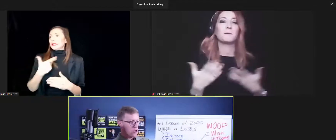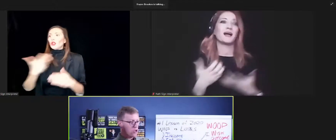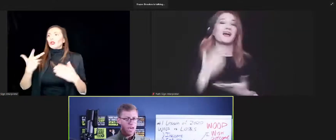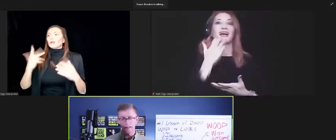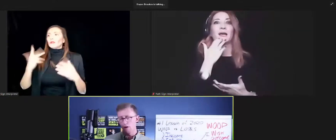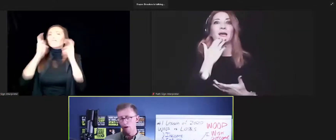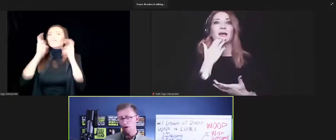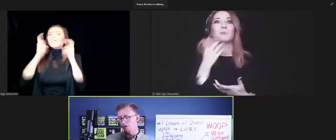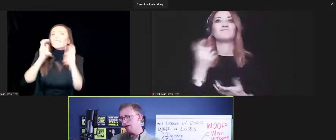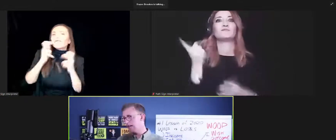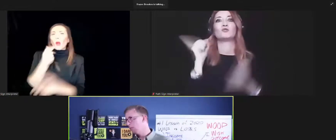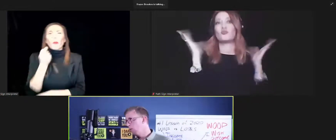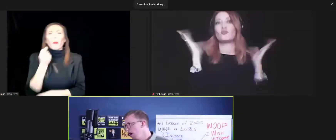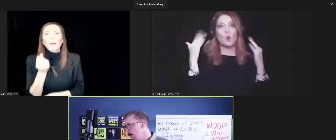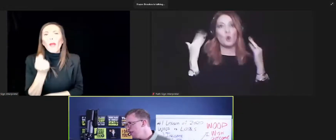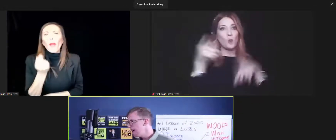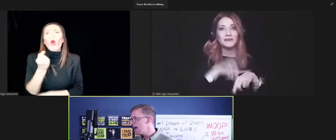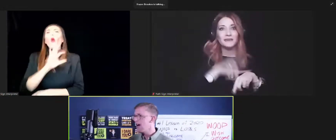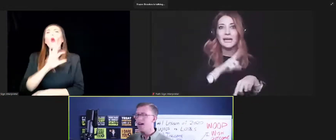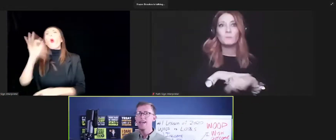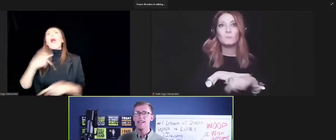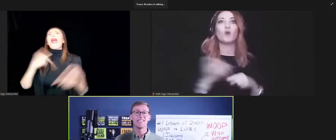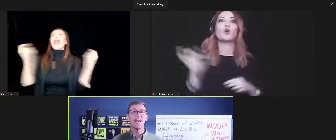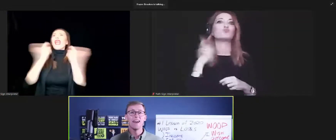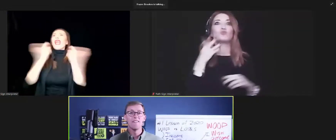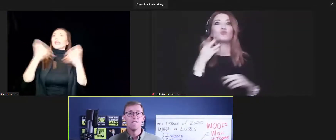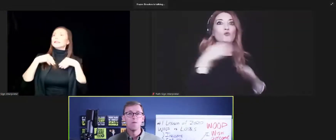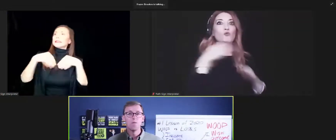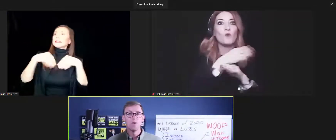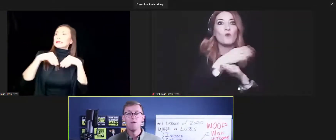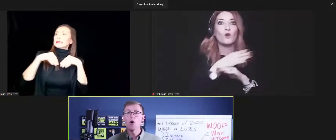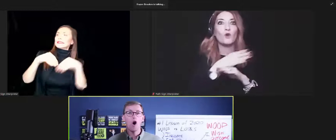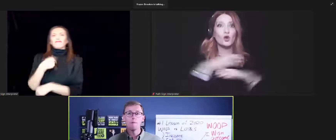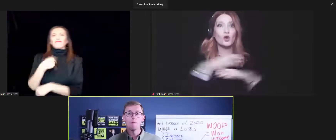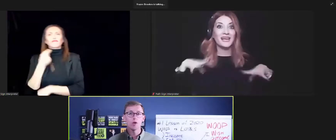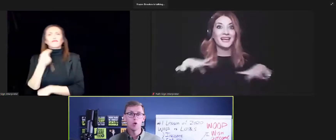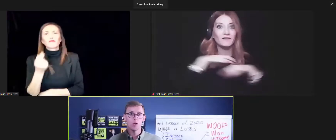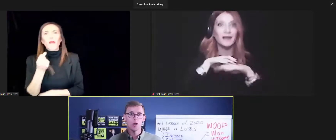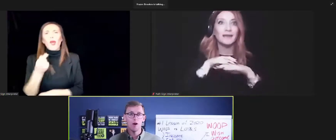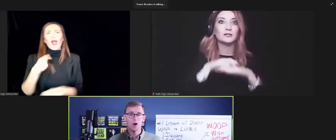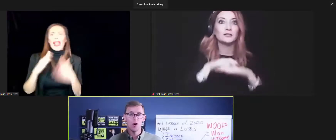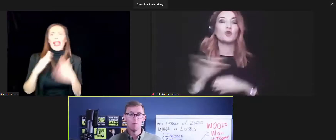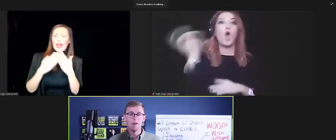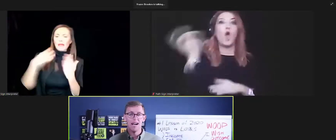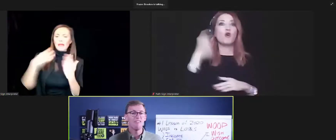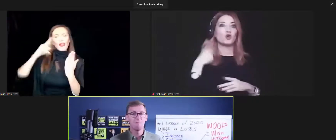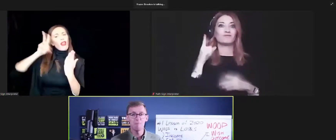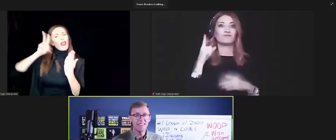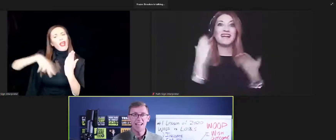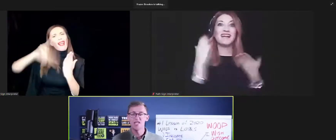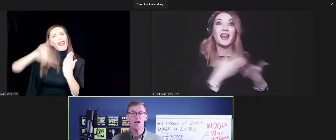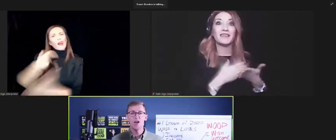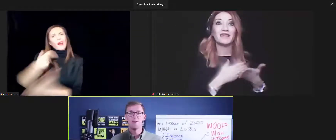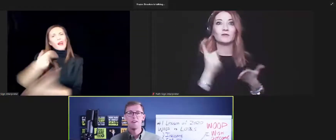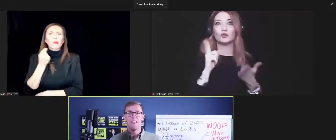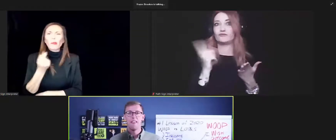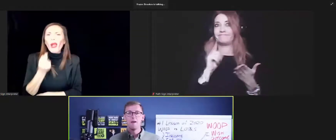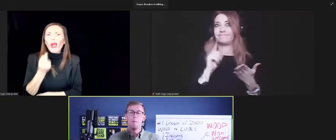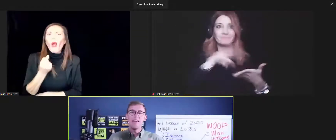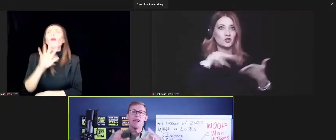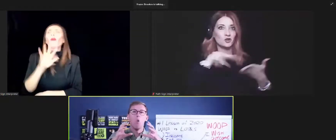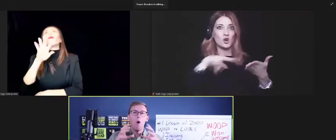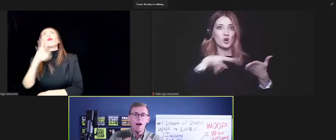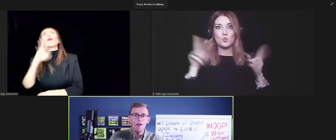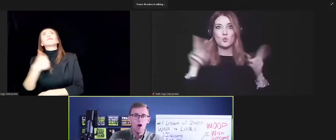self-sabotaging. I don't feel like I'm worthy. Guys, I get it. We've all got obstacles we've got to overcome. I've been there too. But